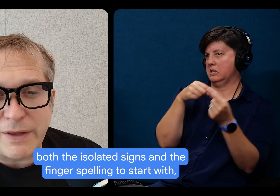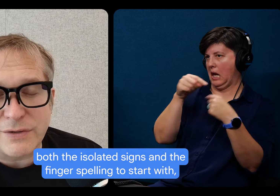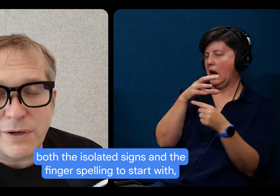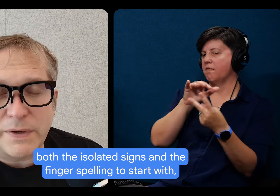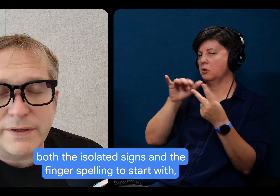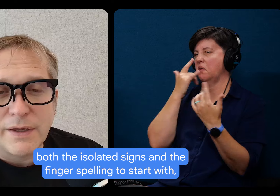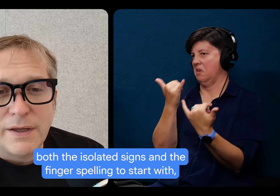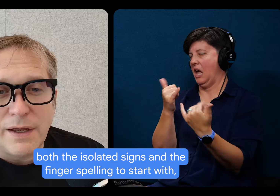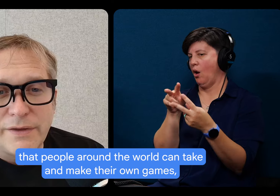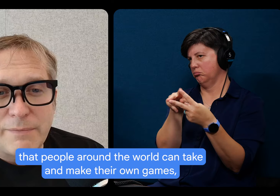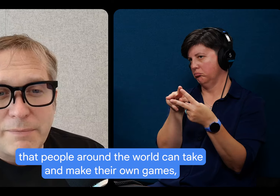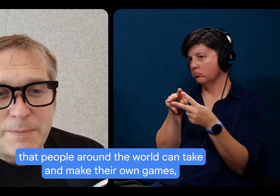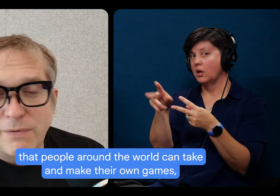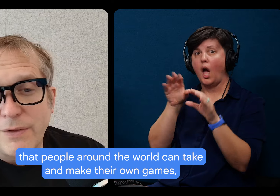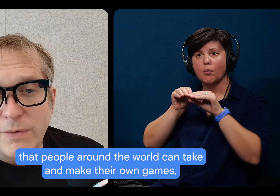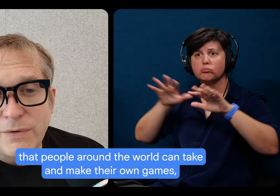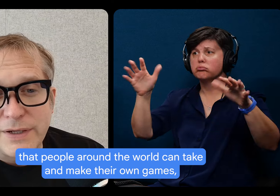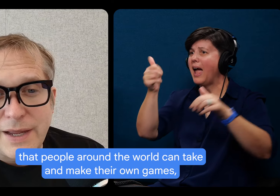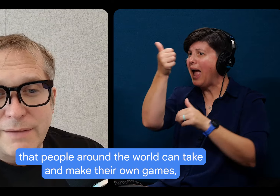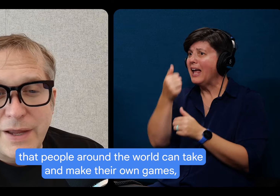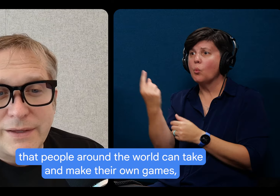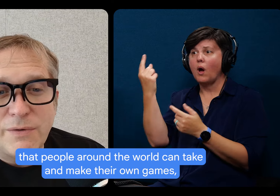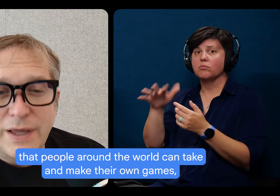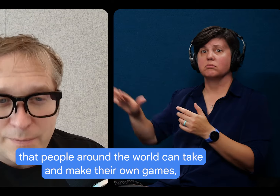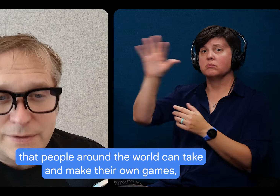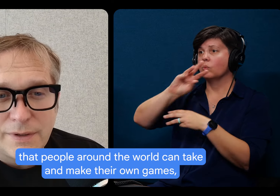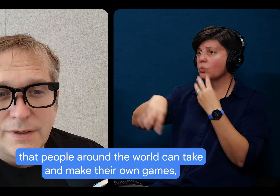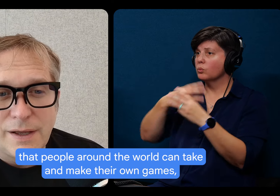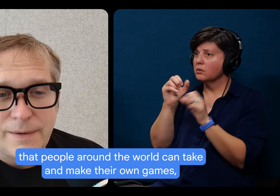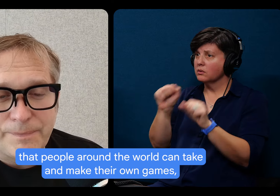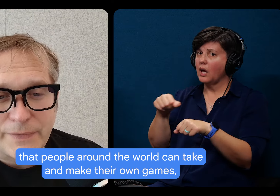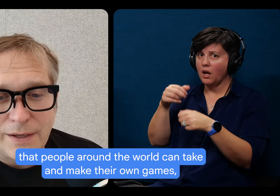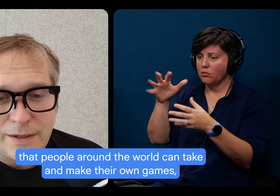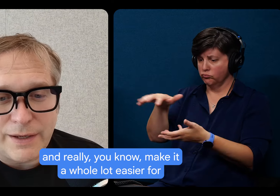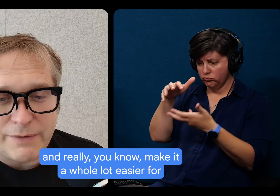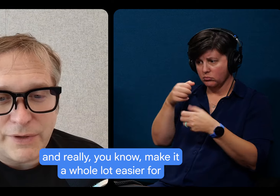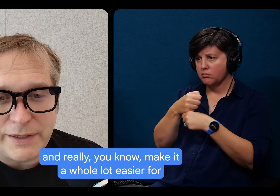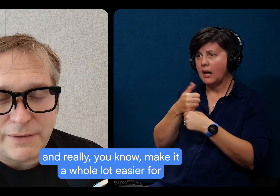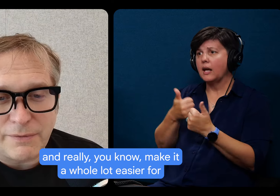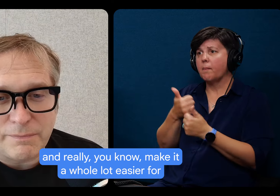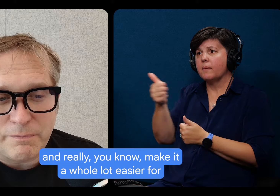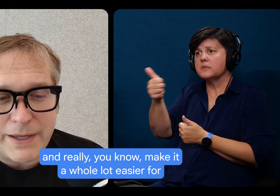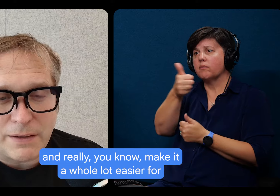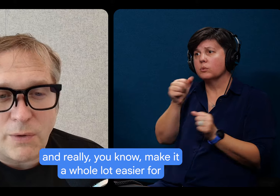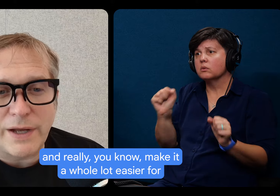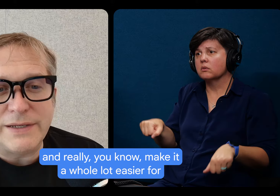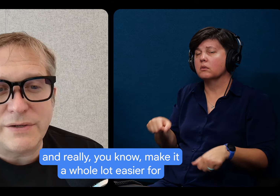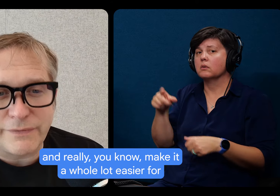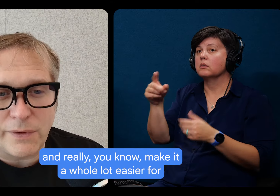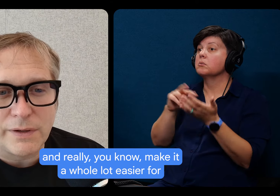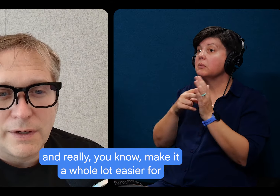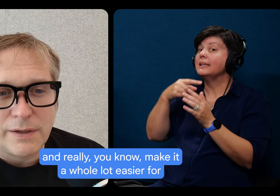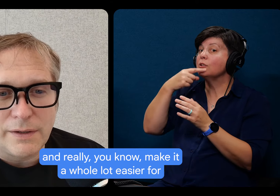fingerspelling to start with, uh, that people around the world can take and make their own games. Um, and really, you know, make it a whole lot